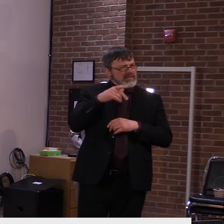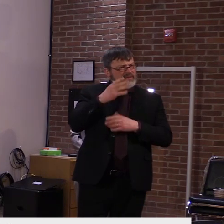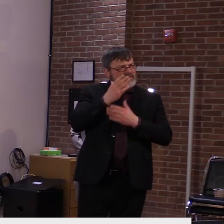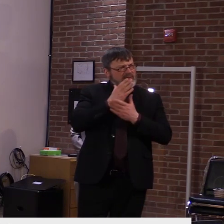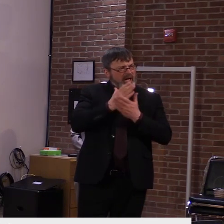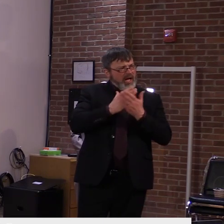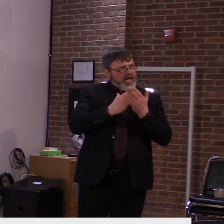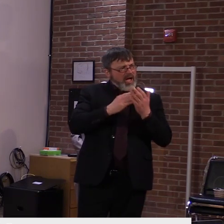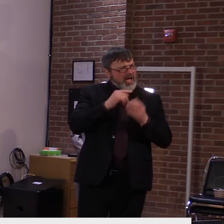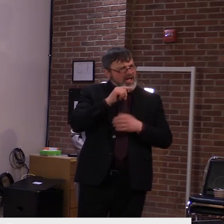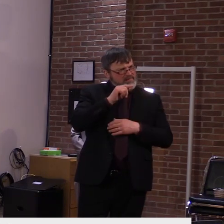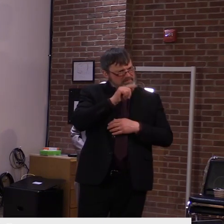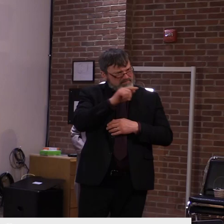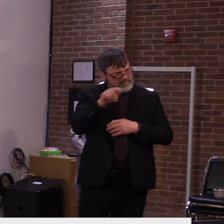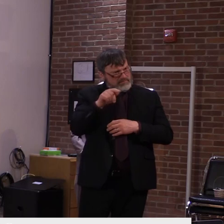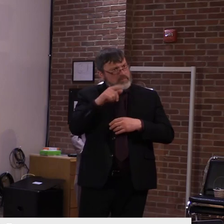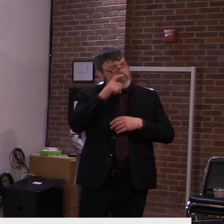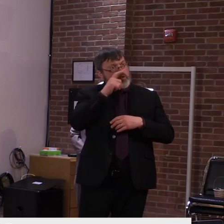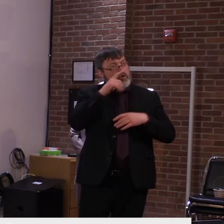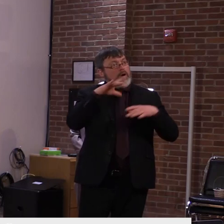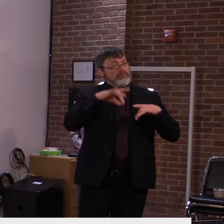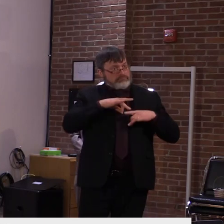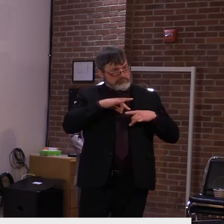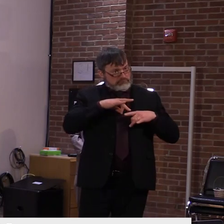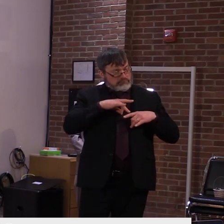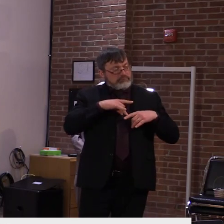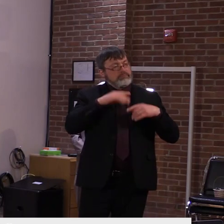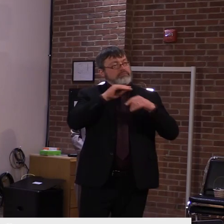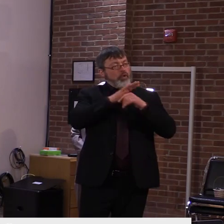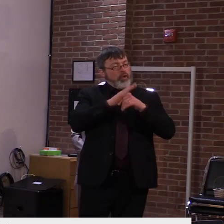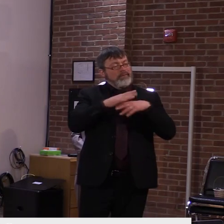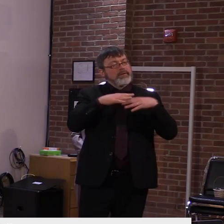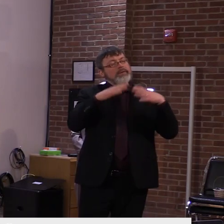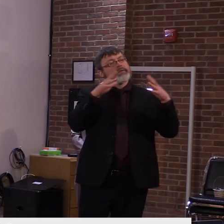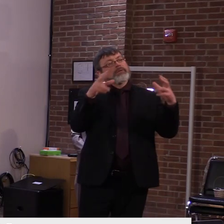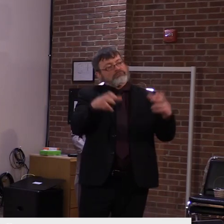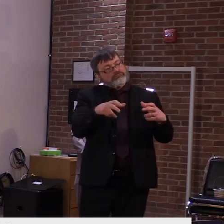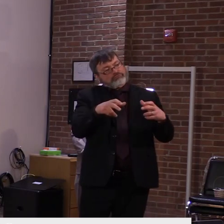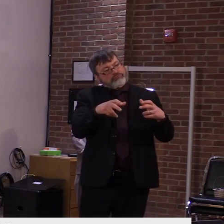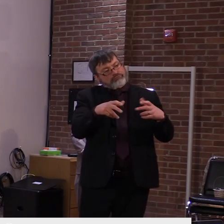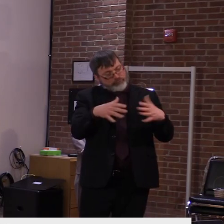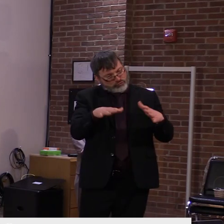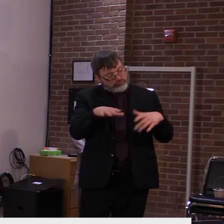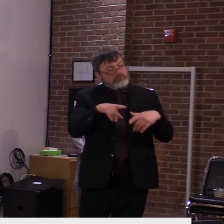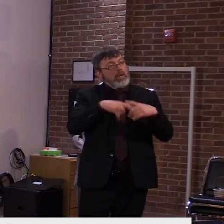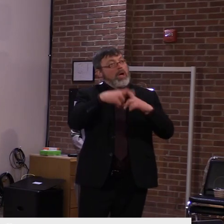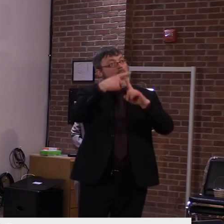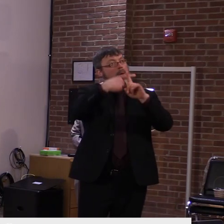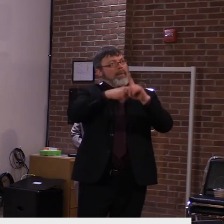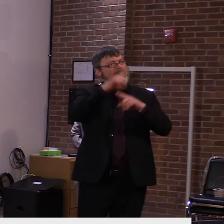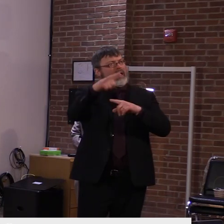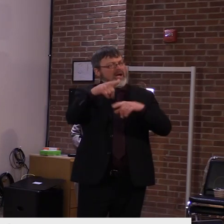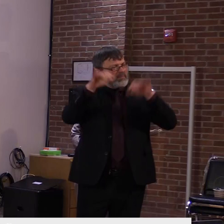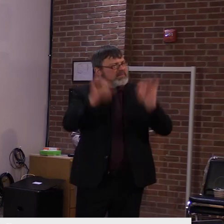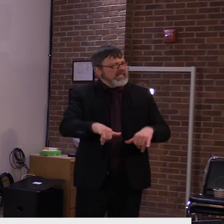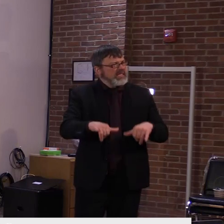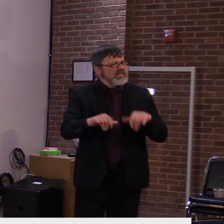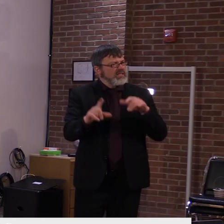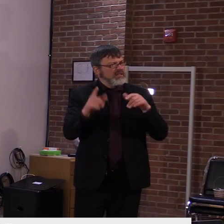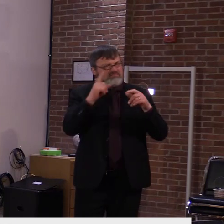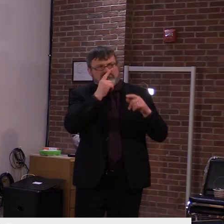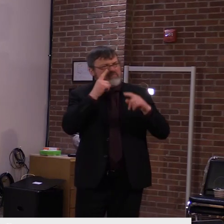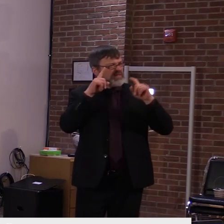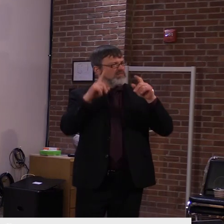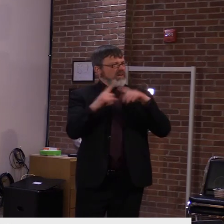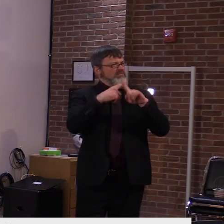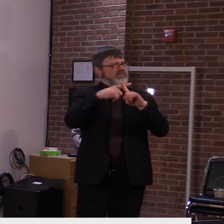So the question is that there are people who have been in quarantine because they were in contact. They never tested positive during the immediate